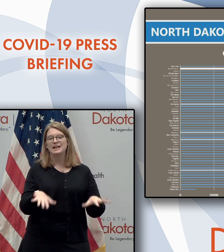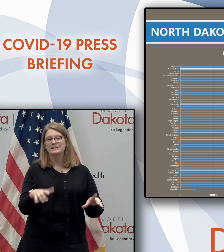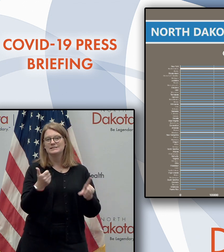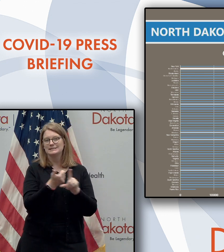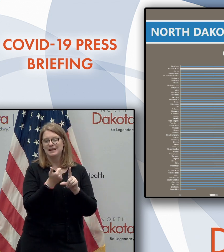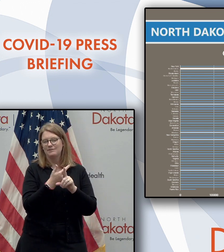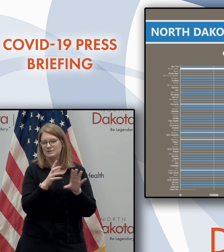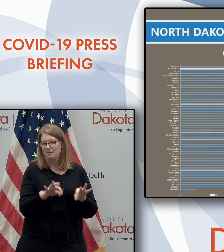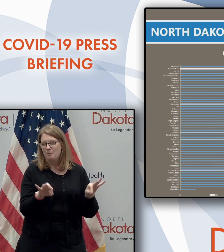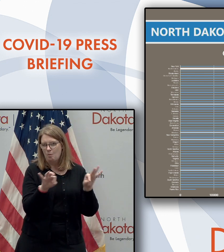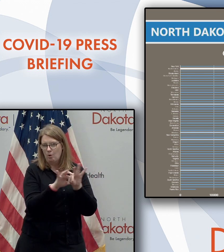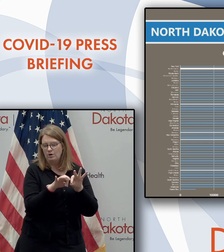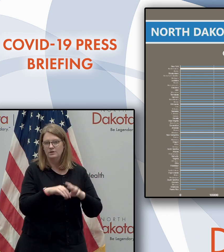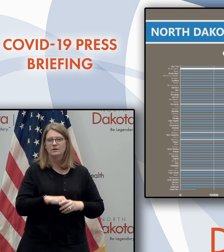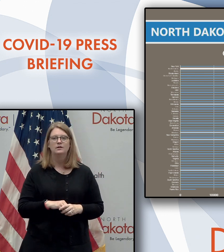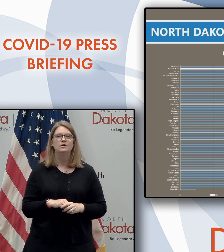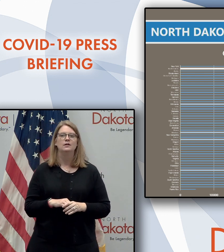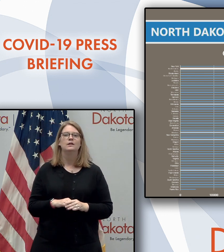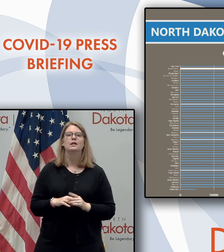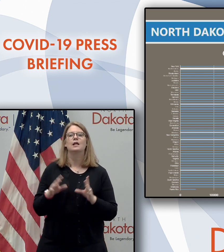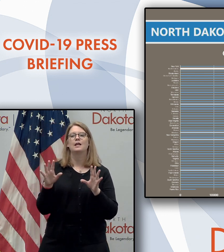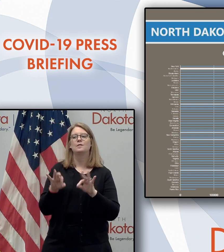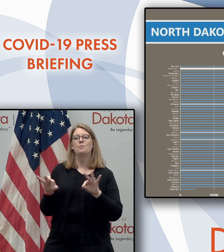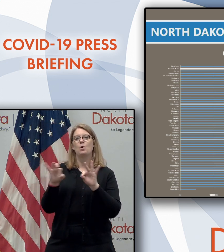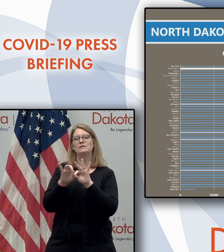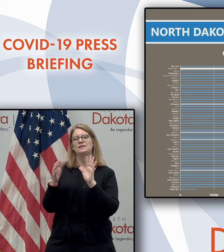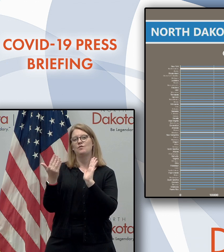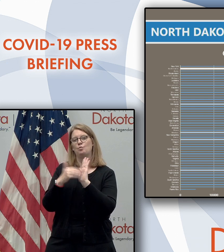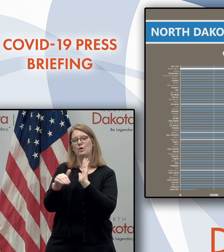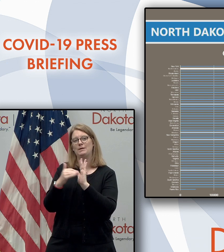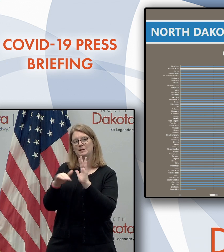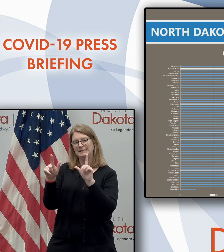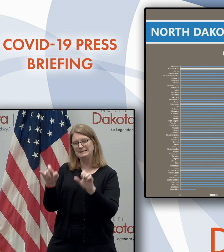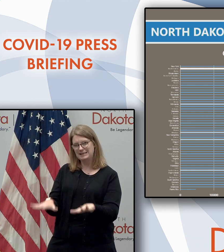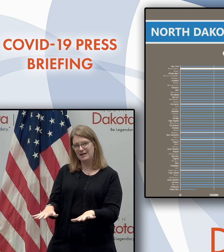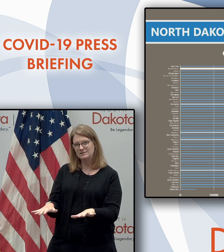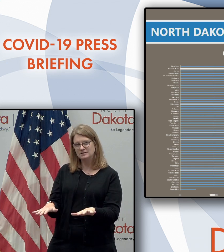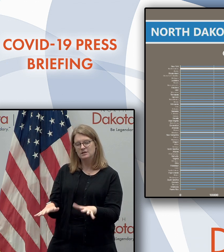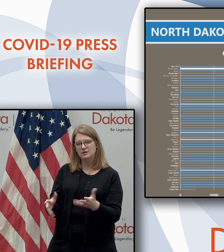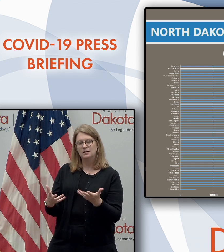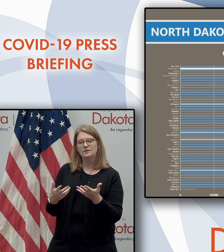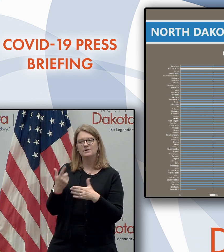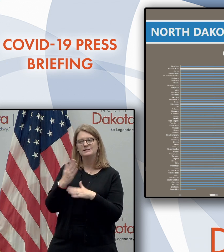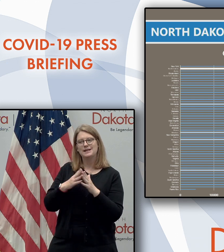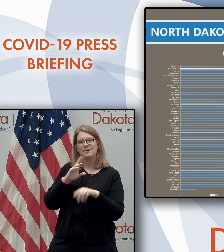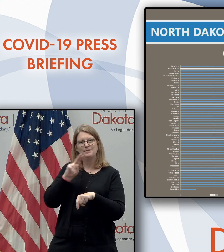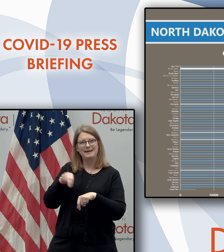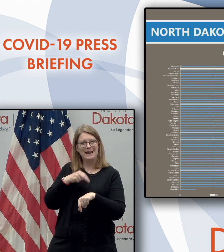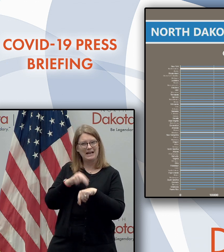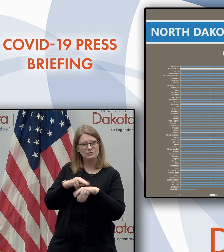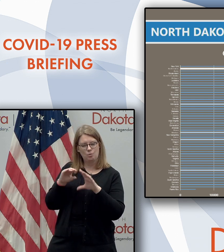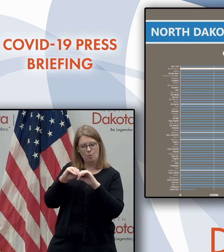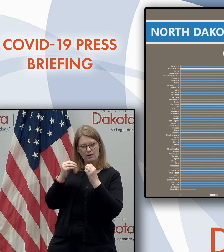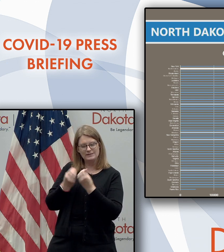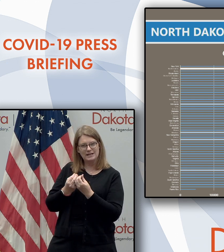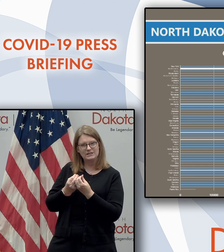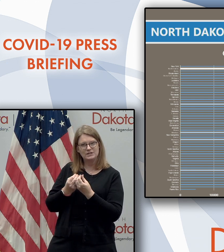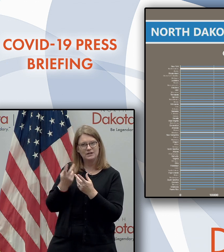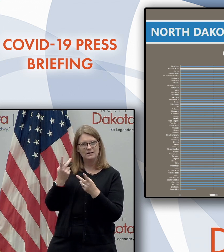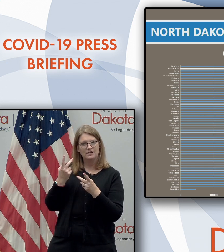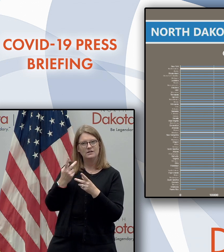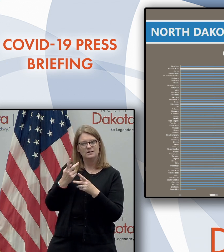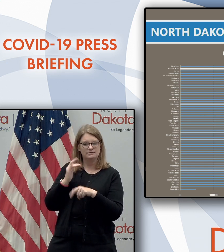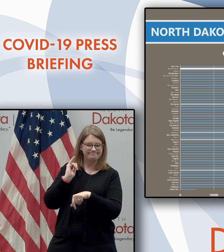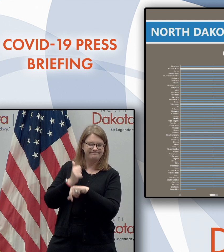important. And the importance of repeat tests, however, has gotten lost in the way some national organizations calculate North Dakota's